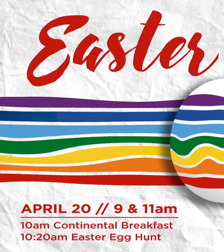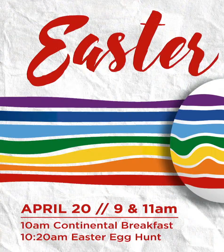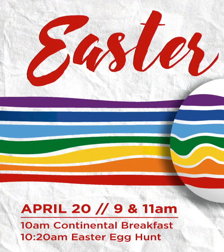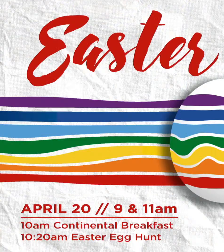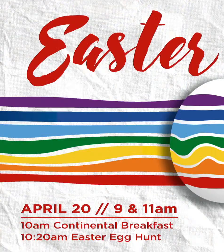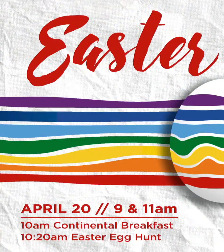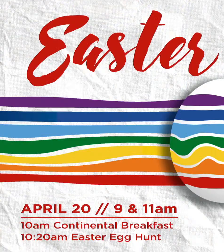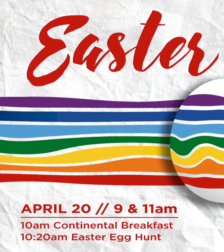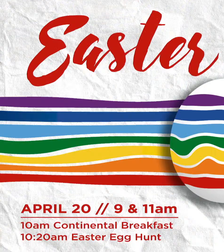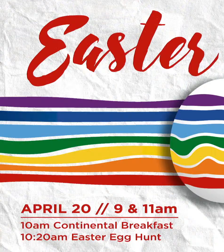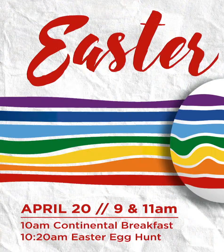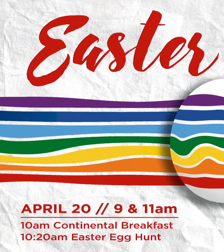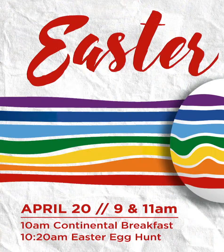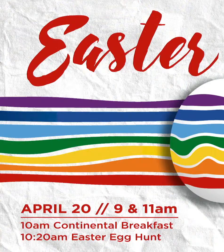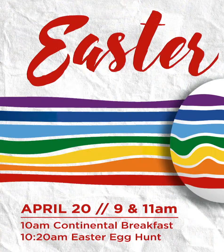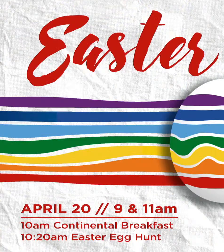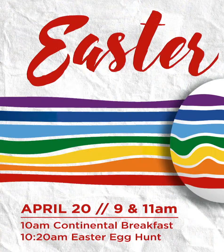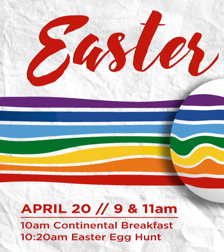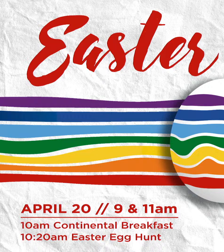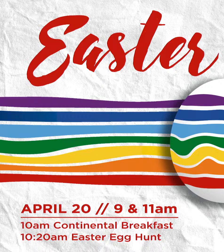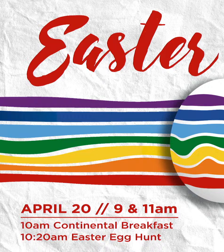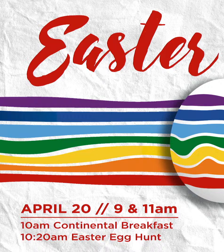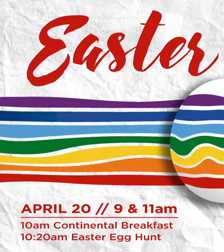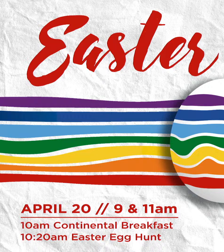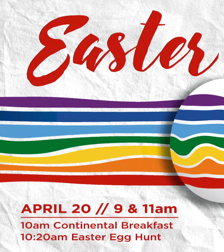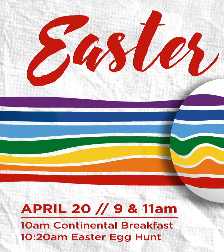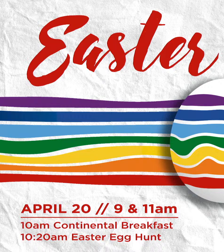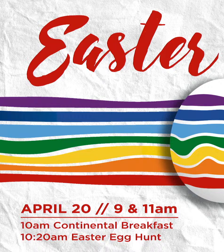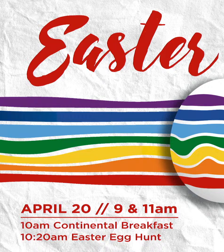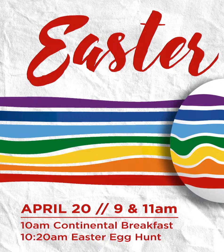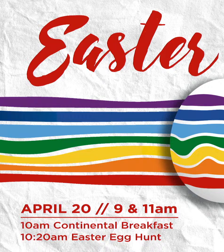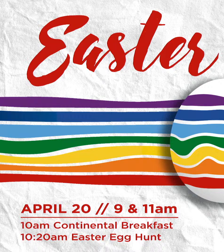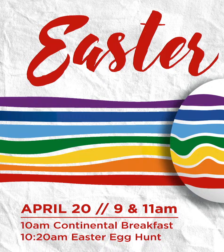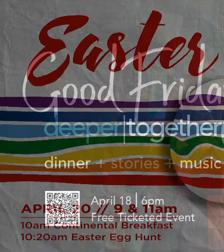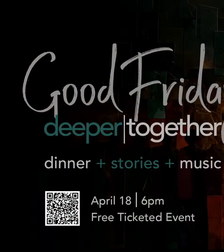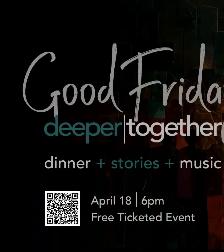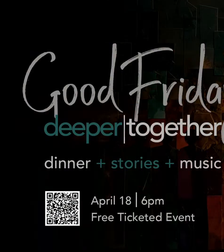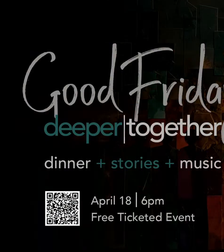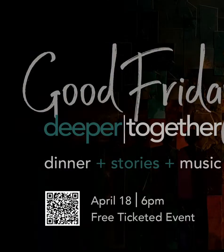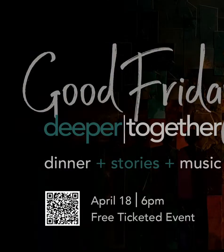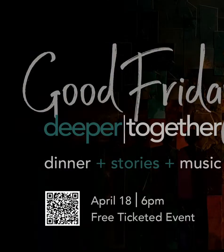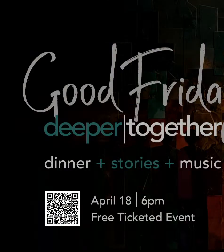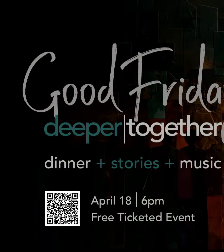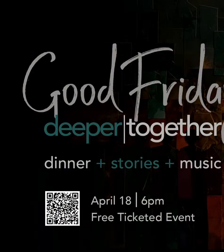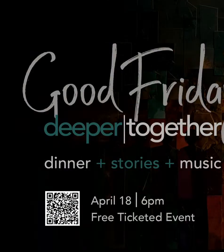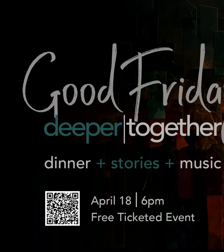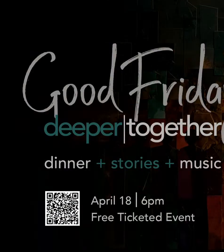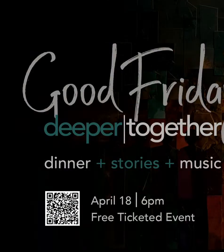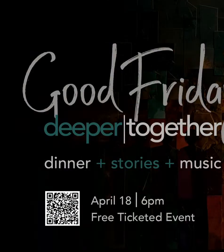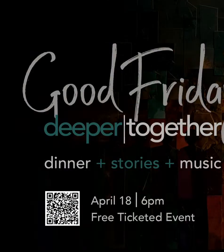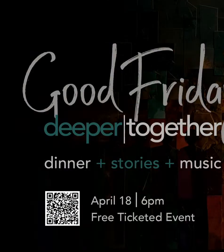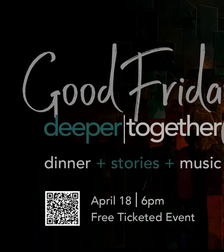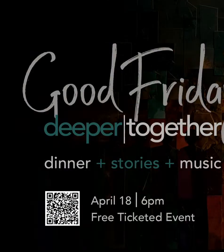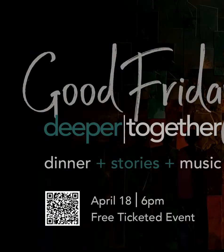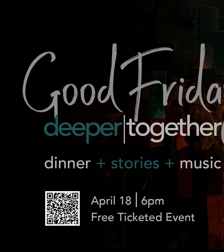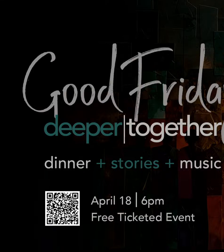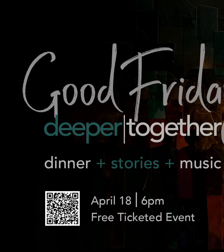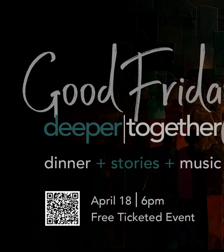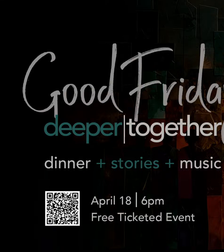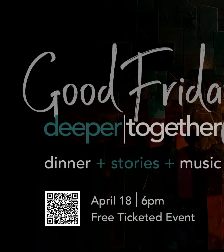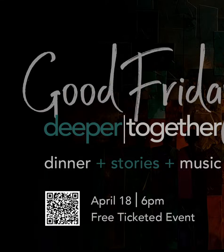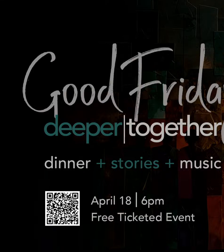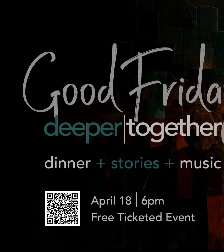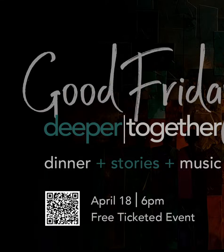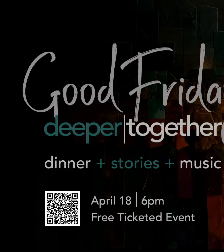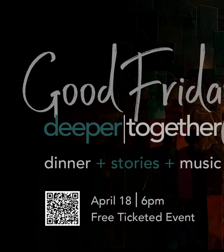life. One day we'll see the stars align. Echo the glow in neon lights.